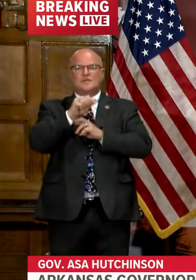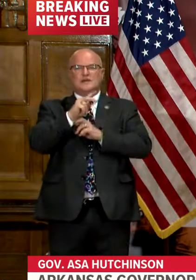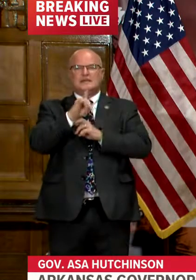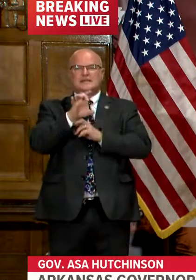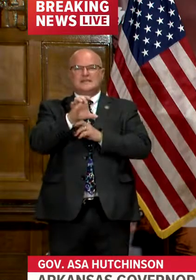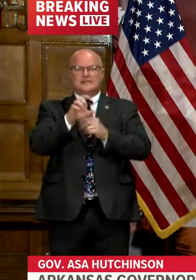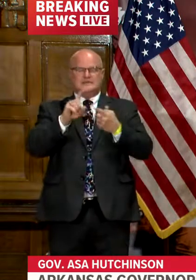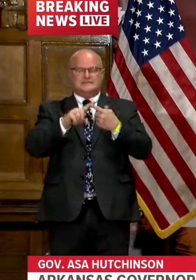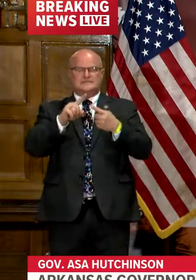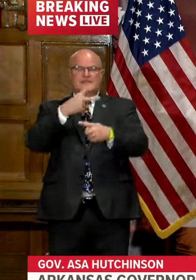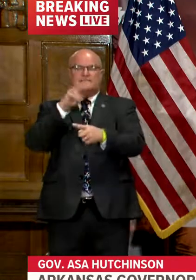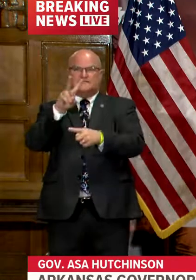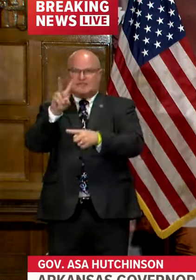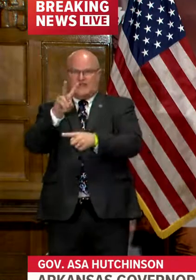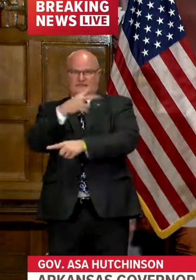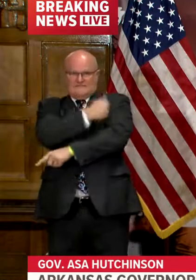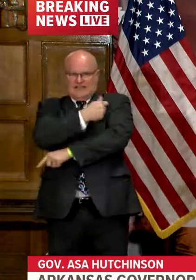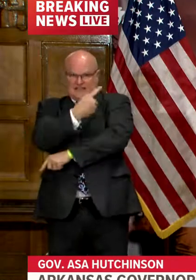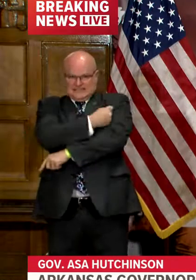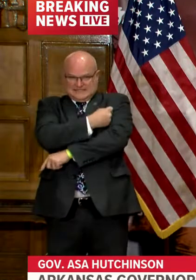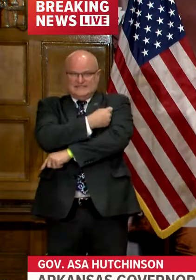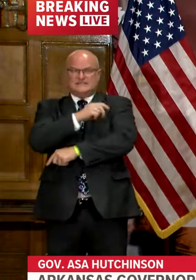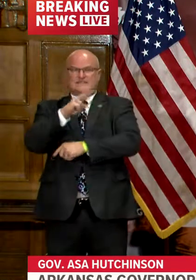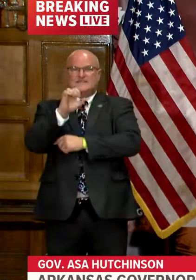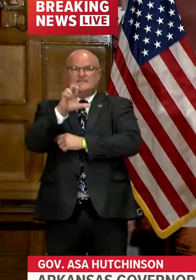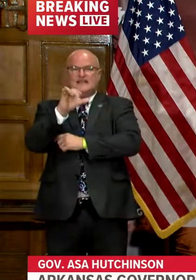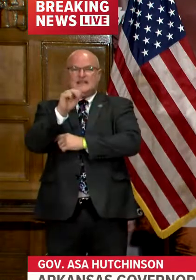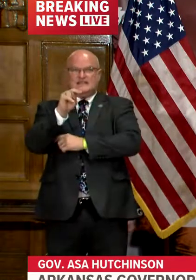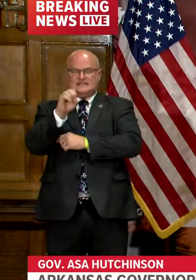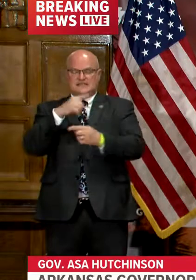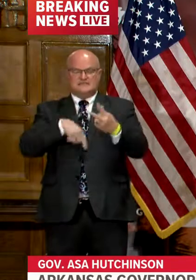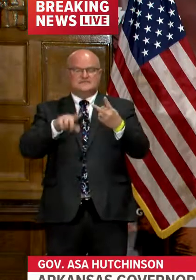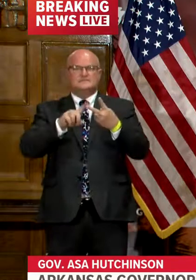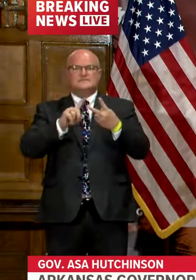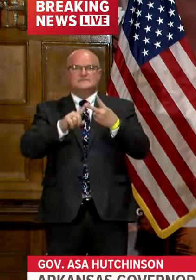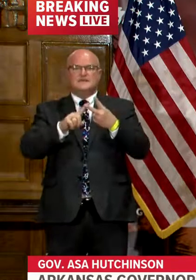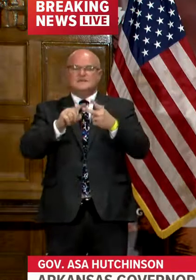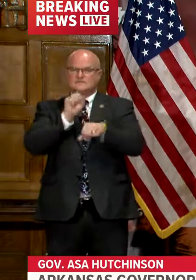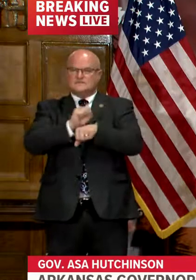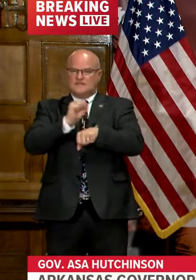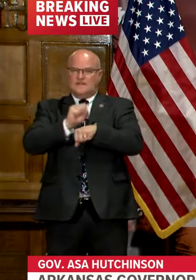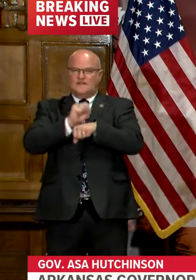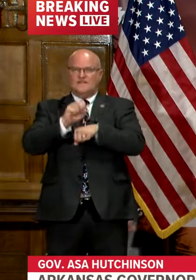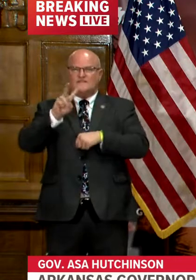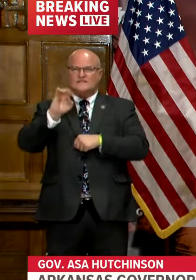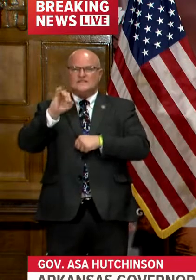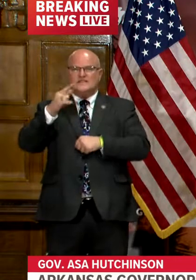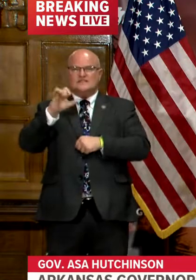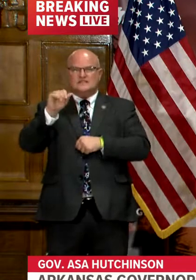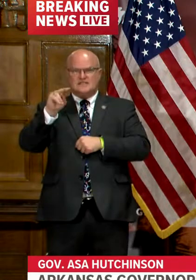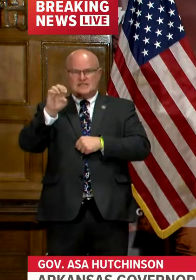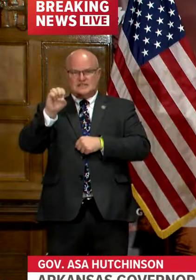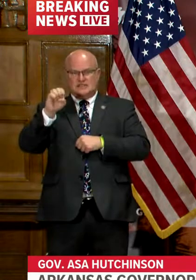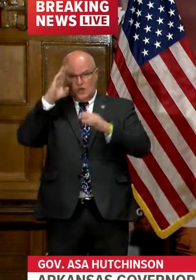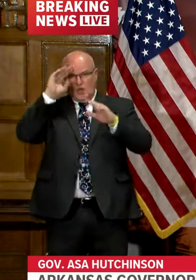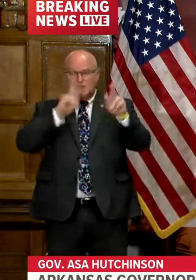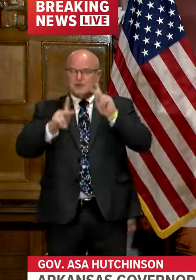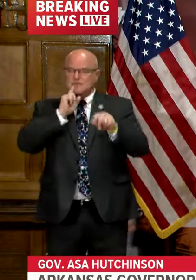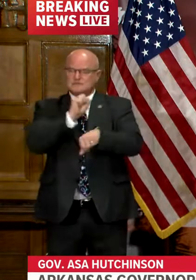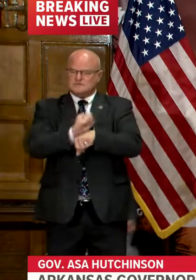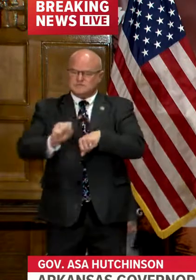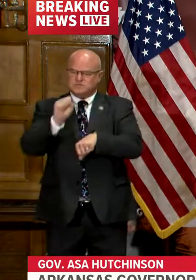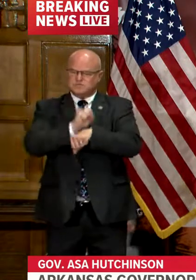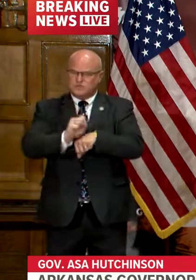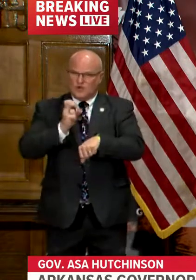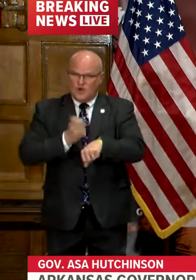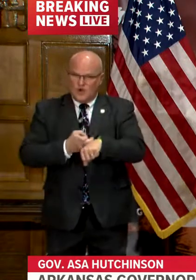is the vaccine, which we're working hard on, and secondly, it's vigilance. And we hope that everybody will be vigilant